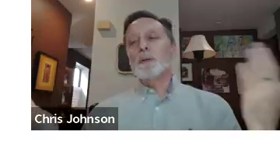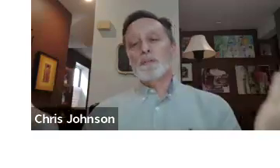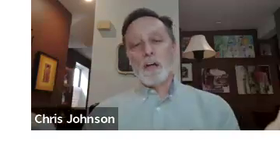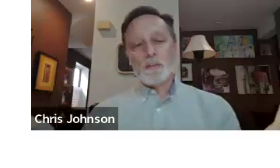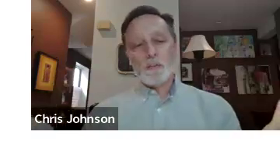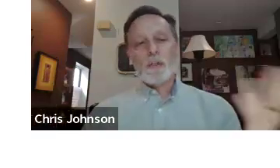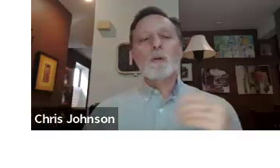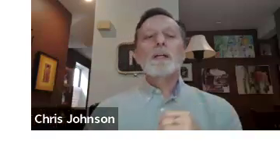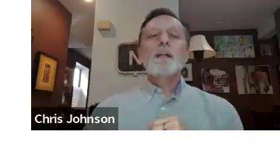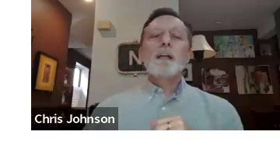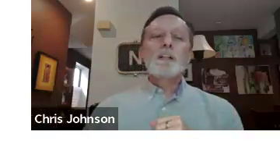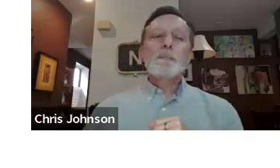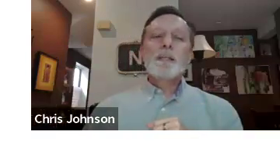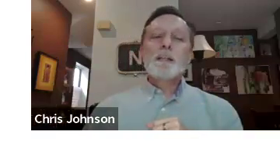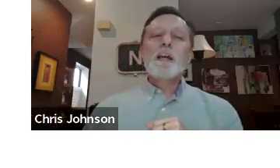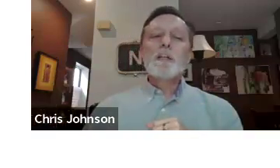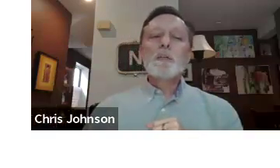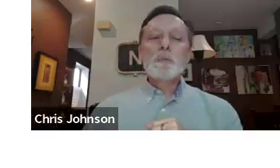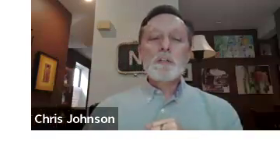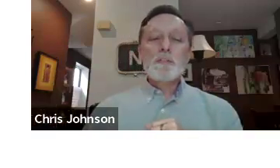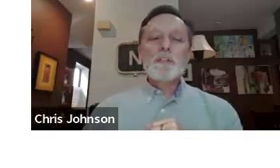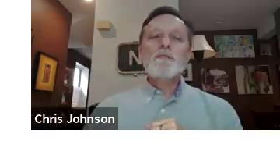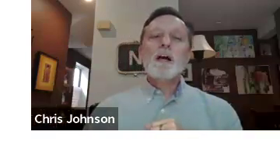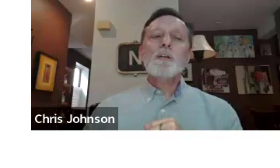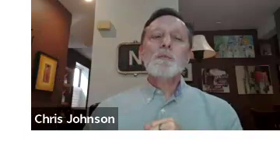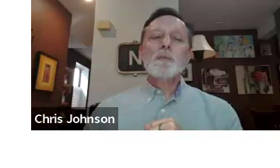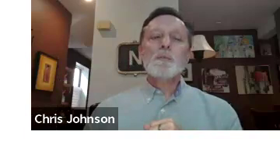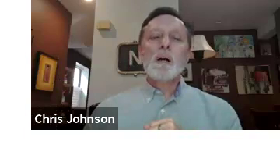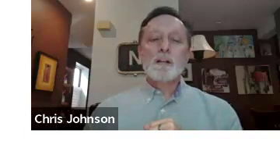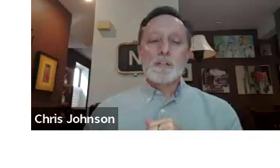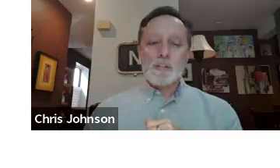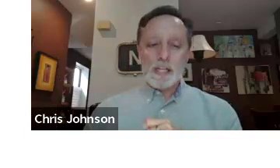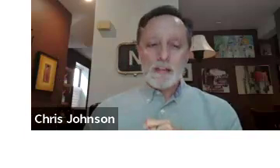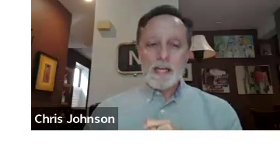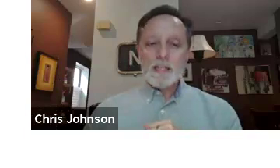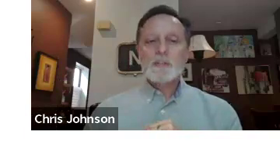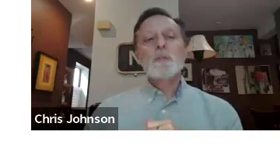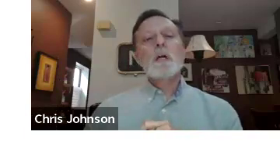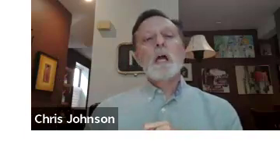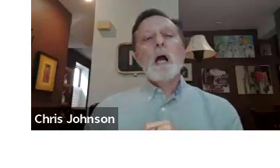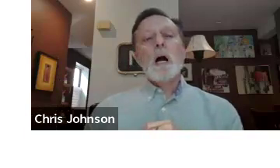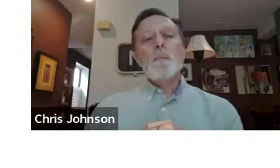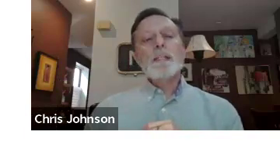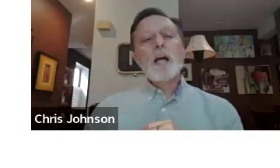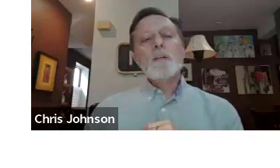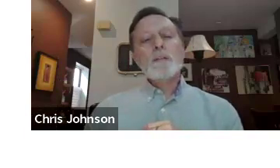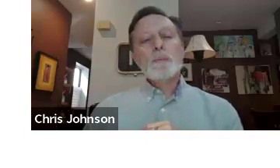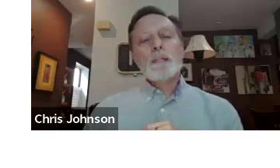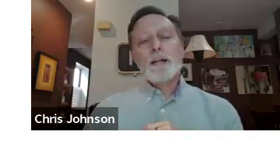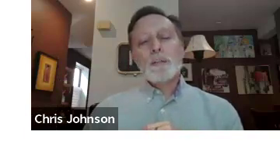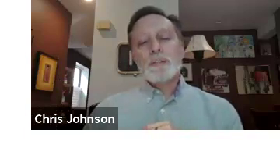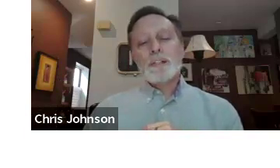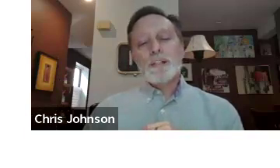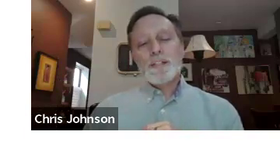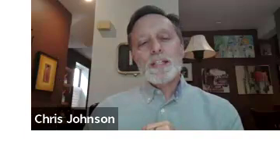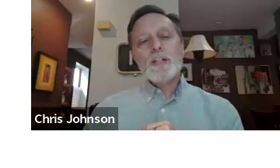less than it was 5 years ago. It could be a huge difference in value, so you want to understand that. These other